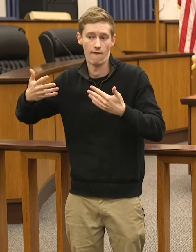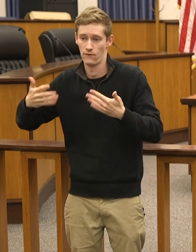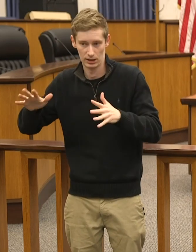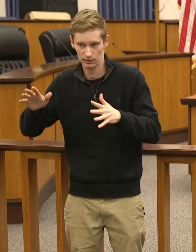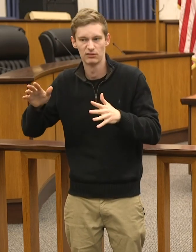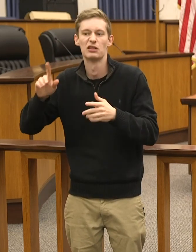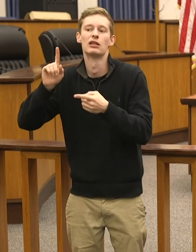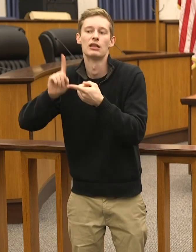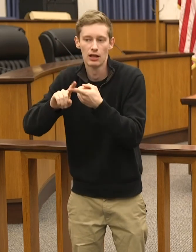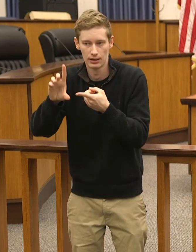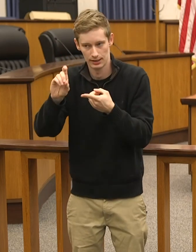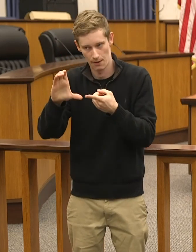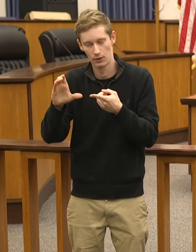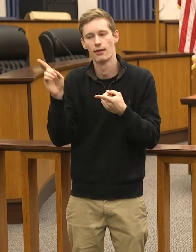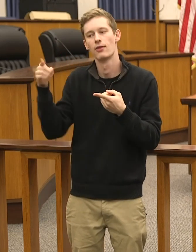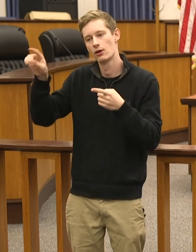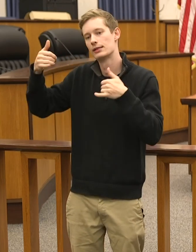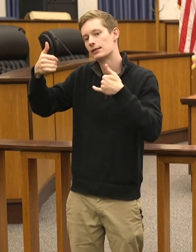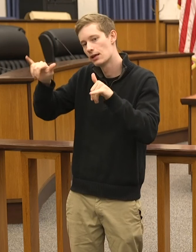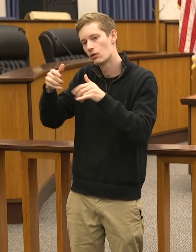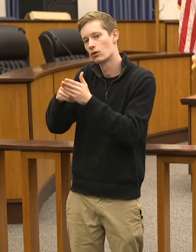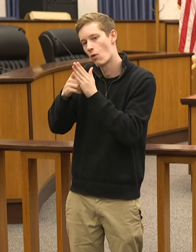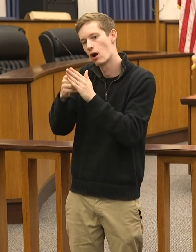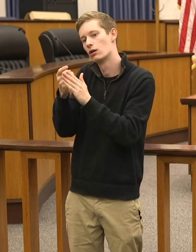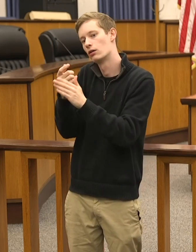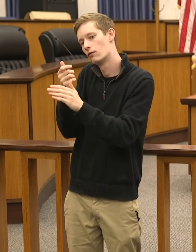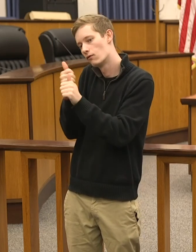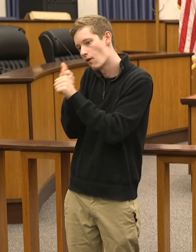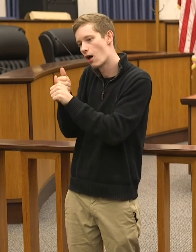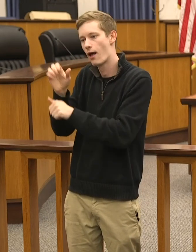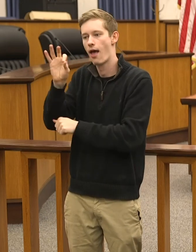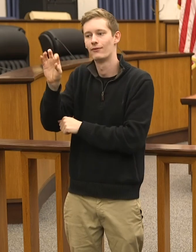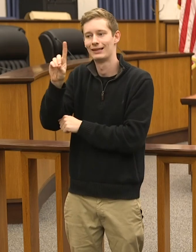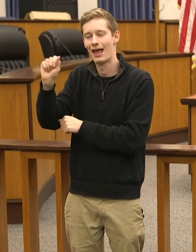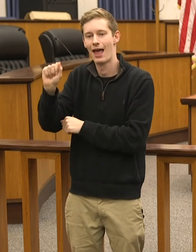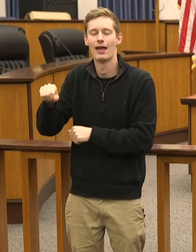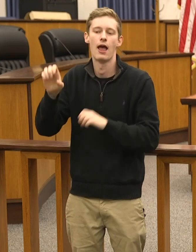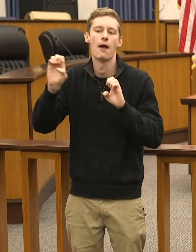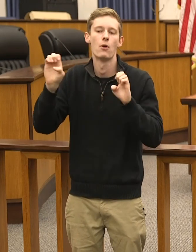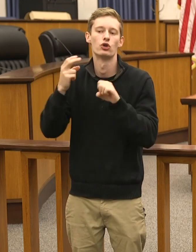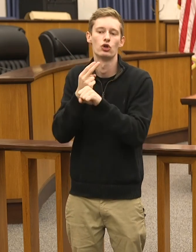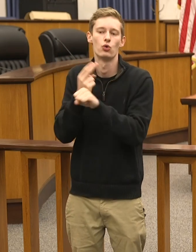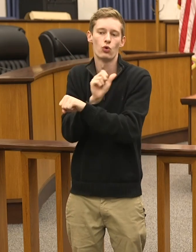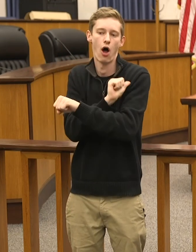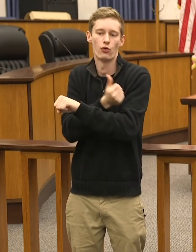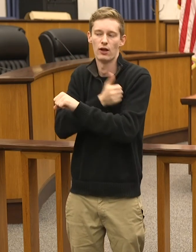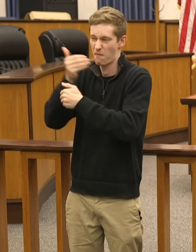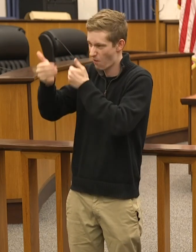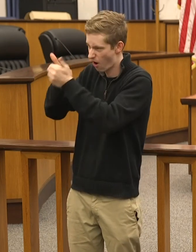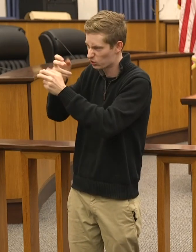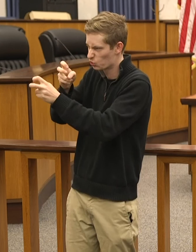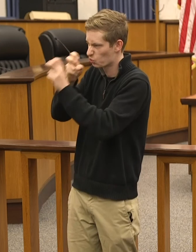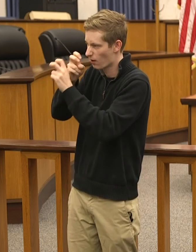FDA emergency use authorization process, and the federal government is now saying, you know, it may be the end of December, the beginning of January, before we see